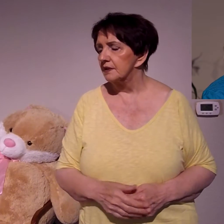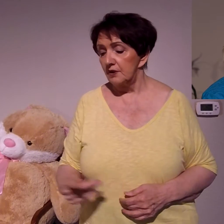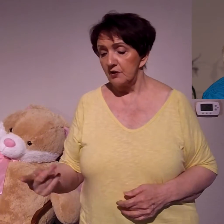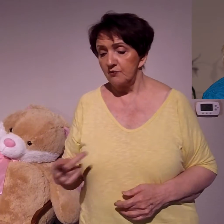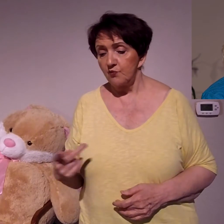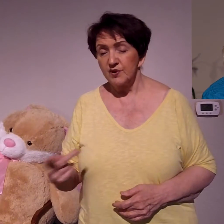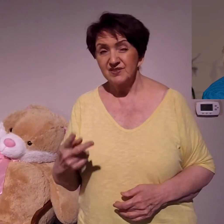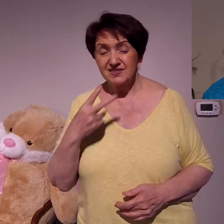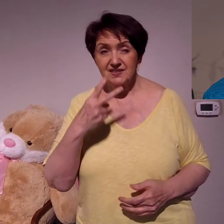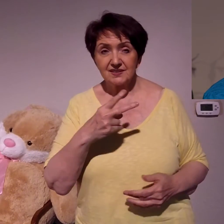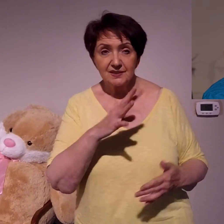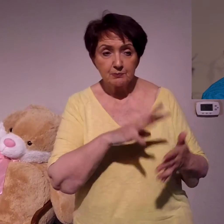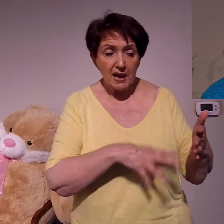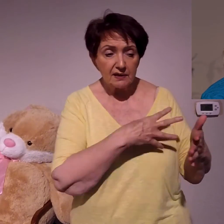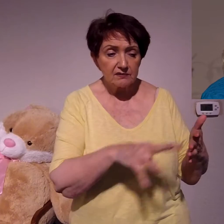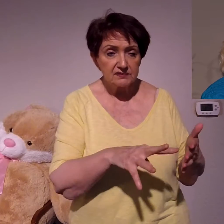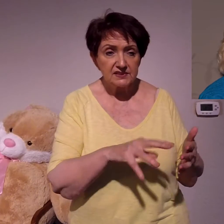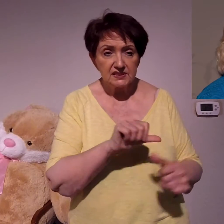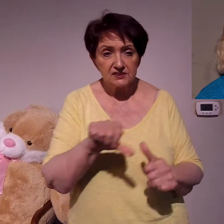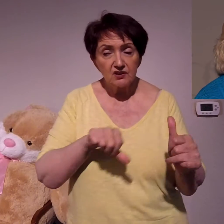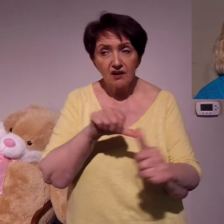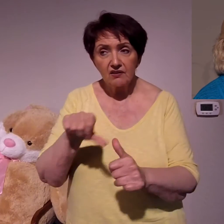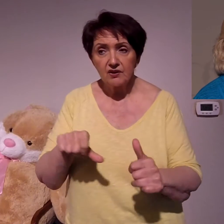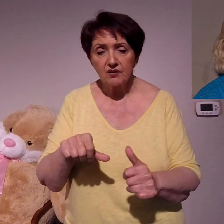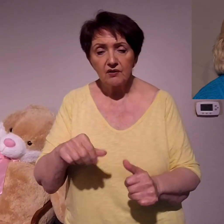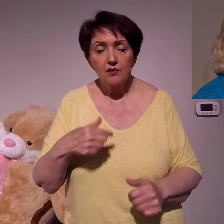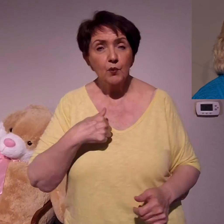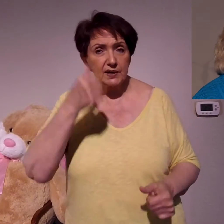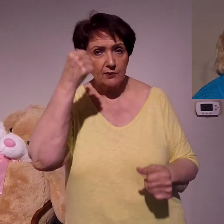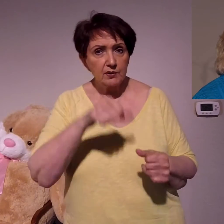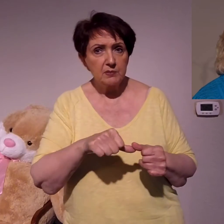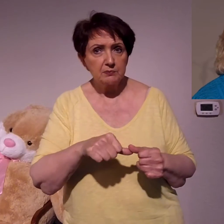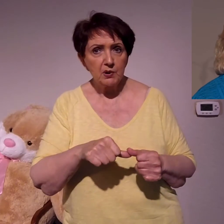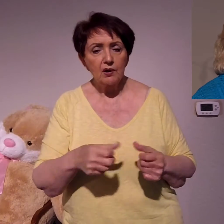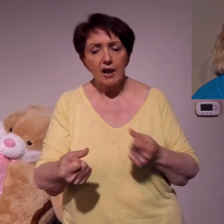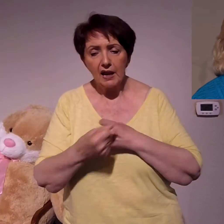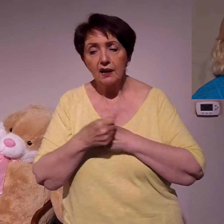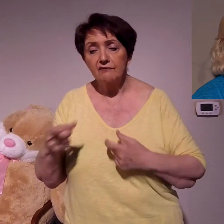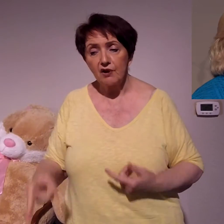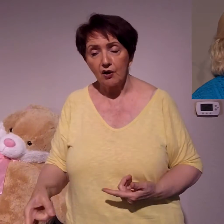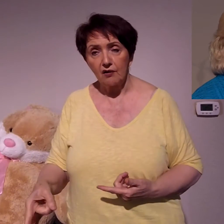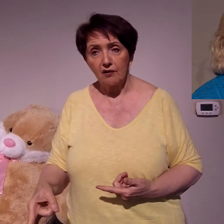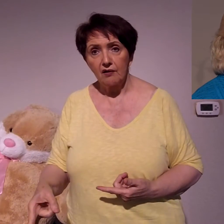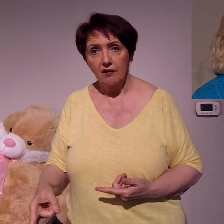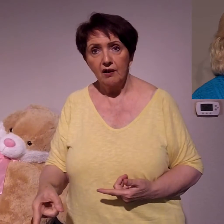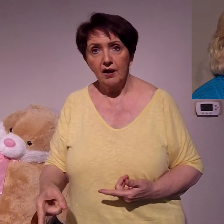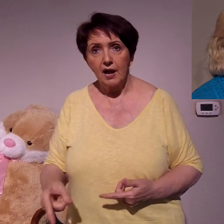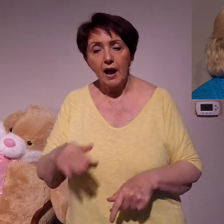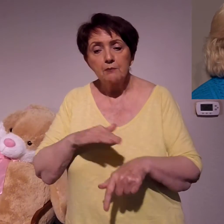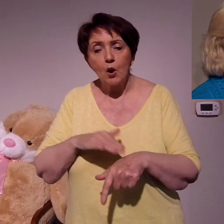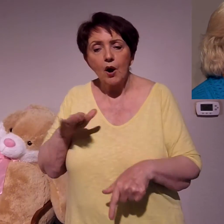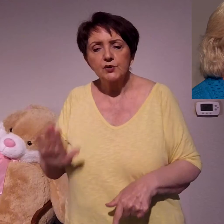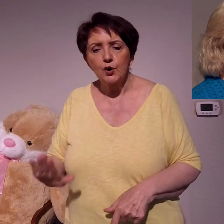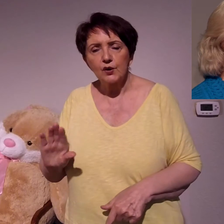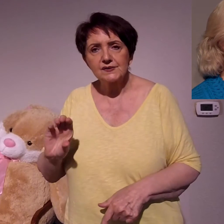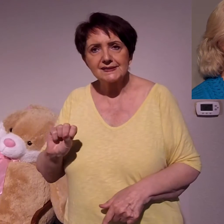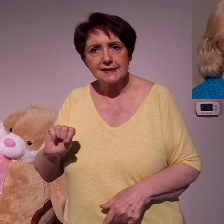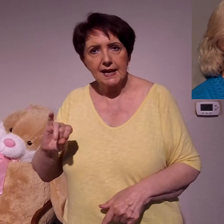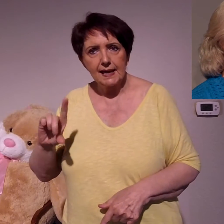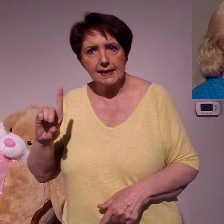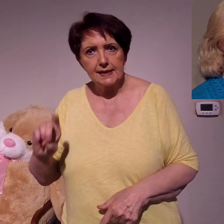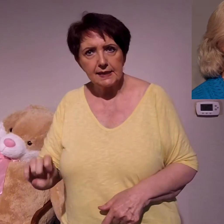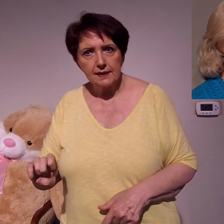seeing these patterns in each other, what I remember is that I love her, that I'm on her side, and this